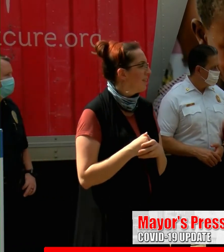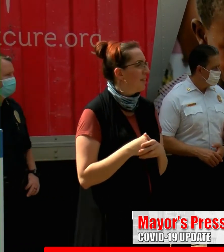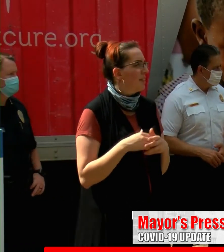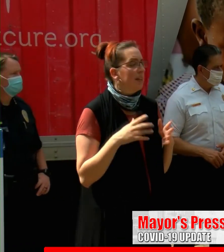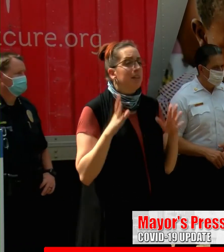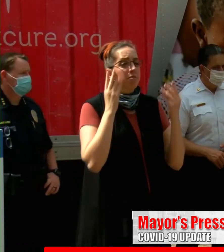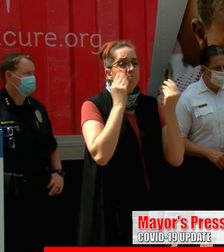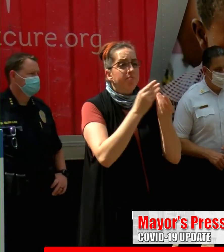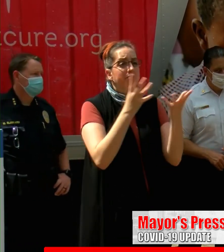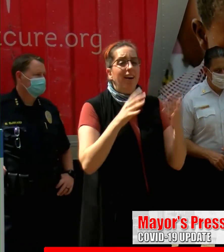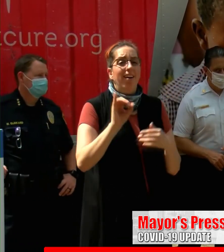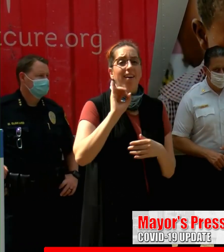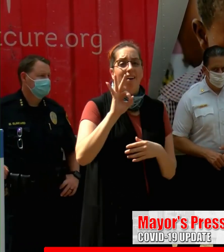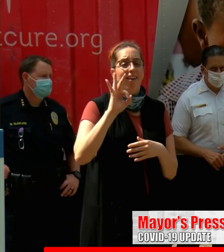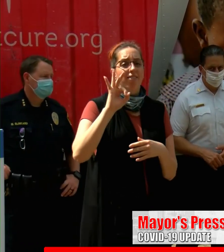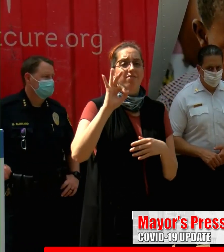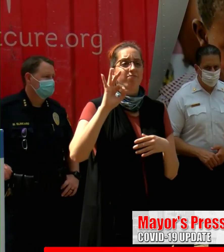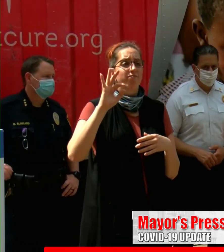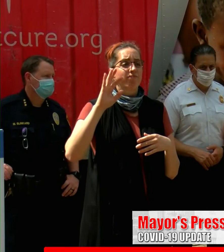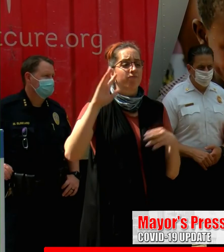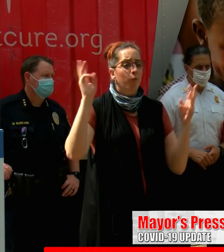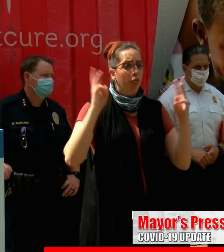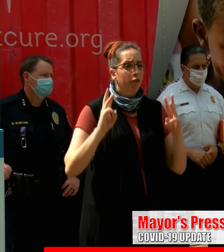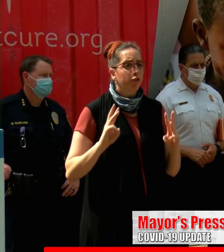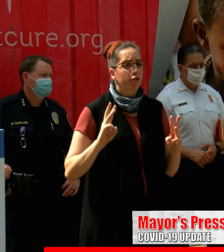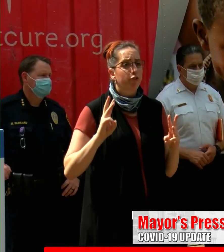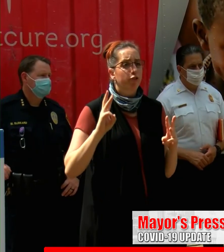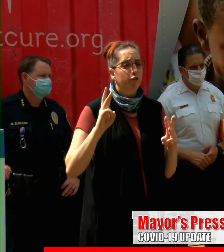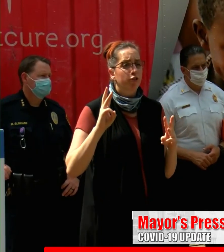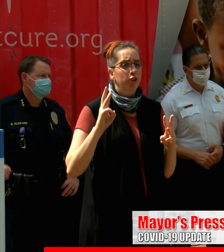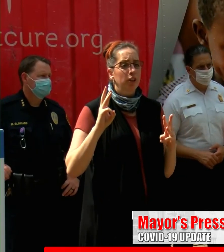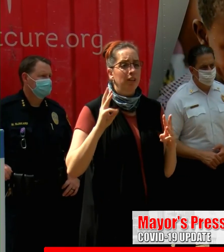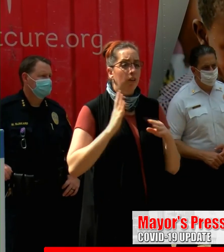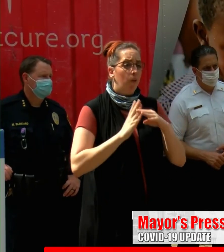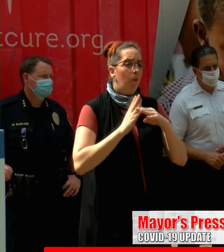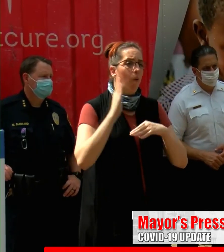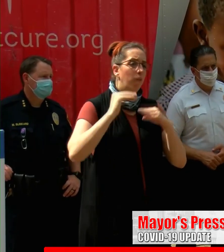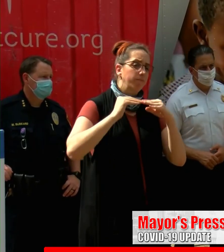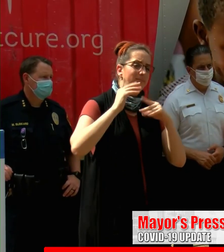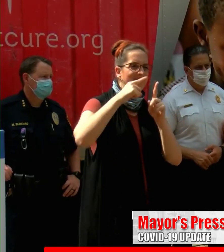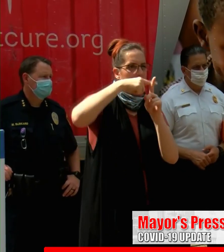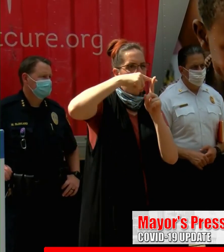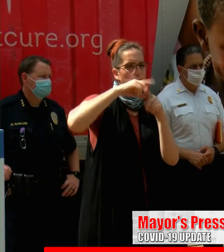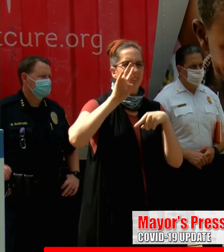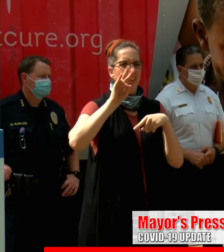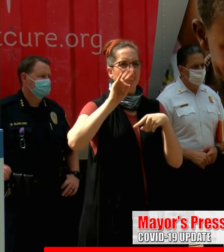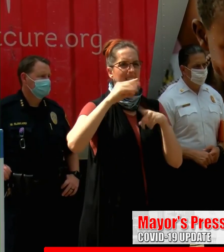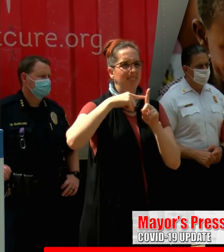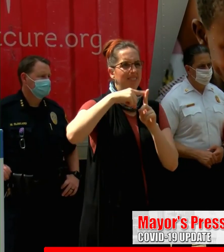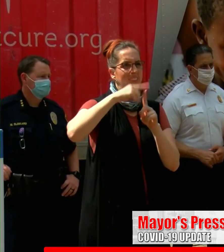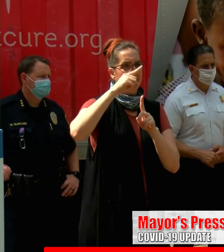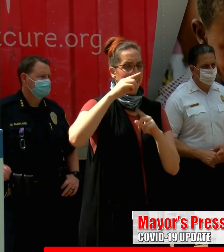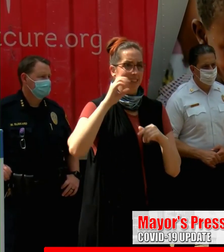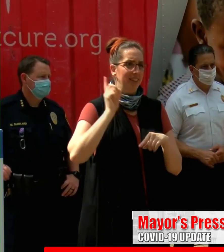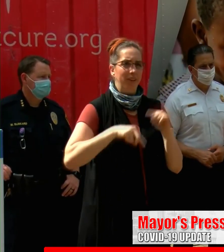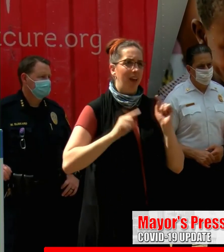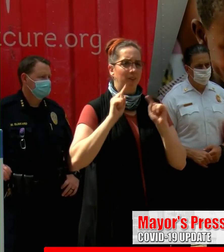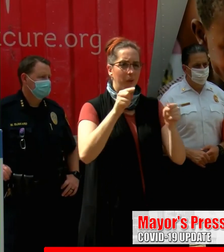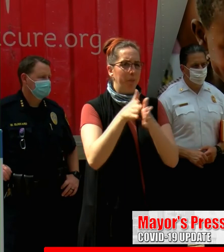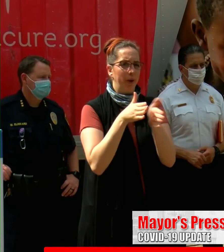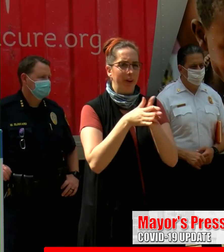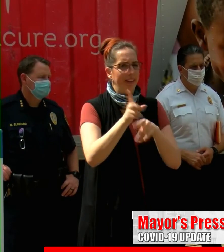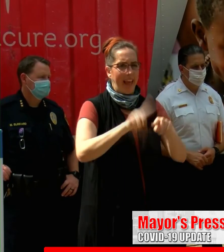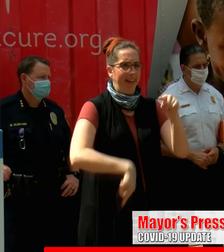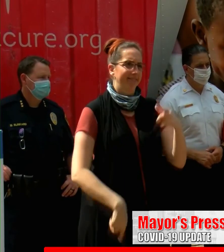Let me just say, if the weather gets over 70 degrees, you can't go to the park.